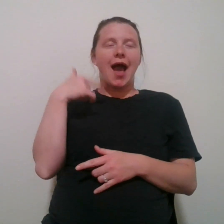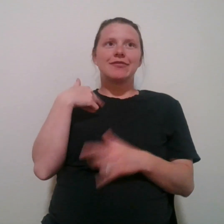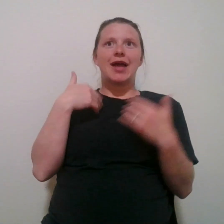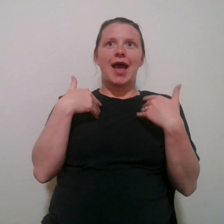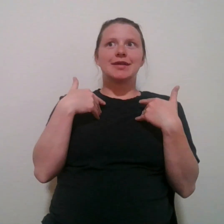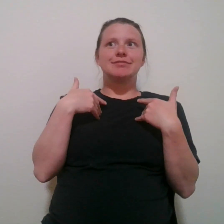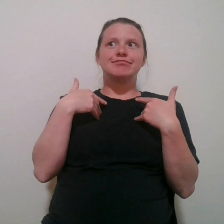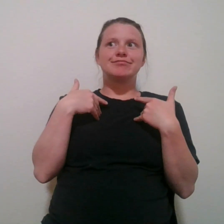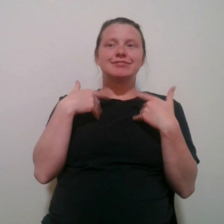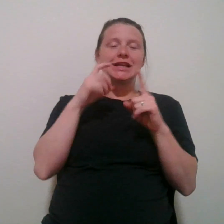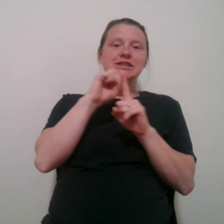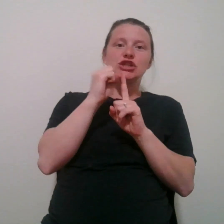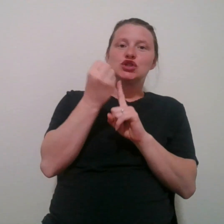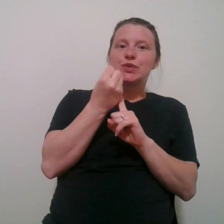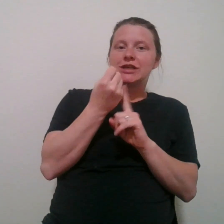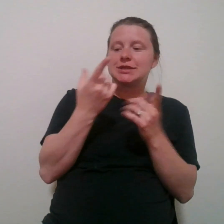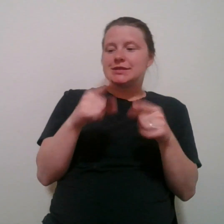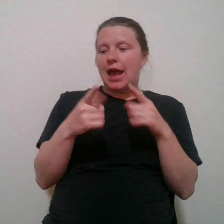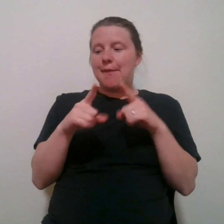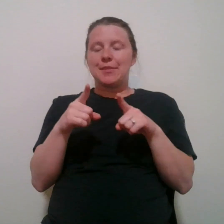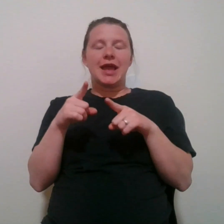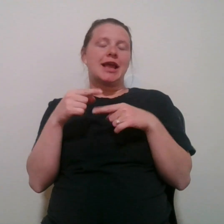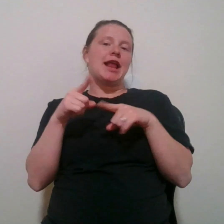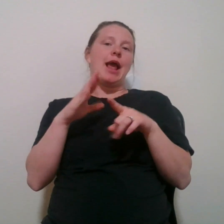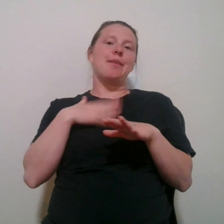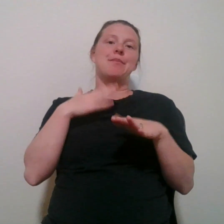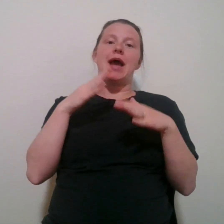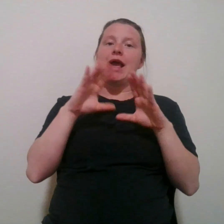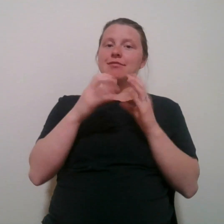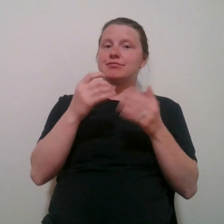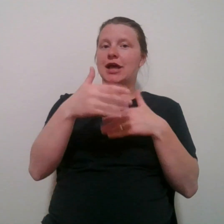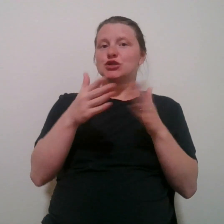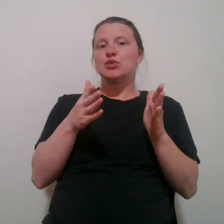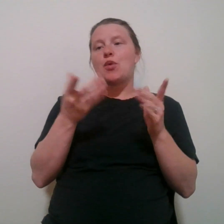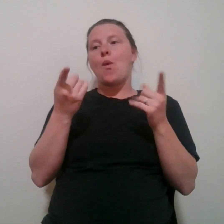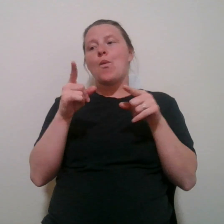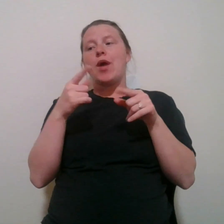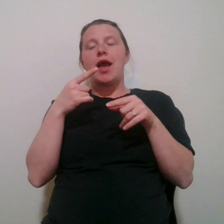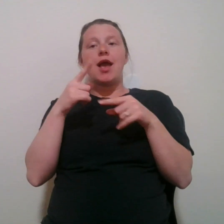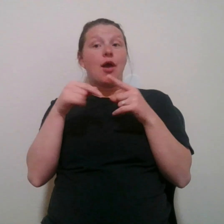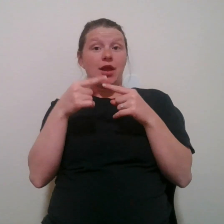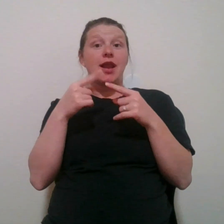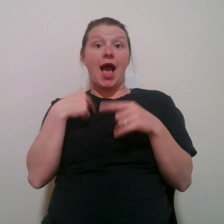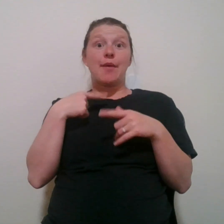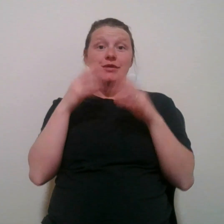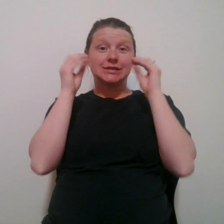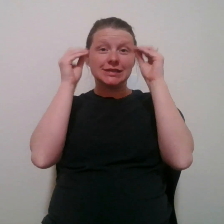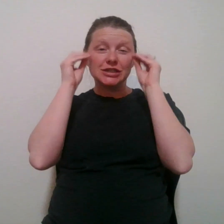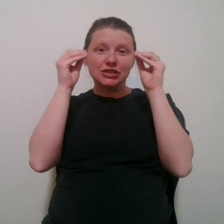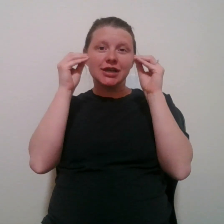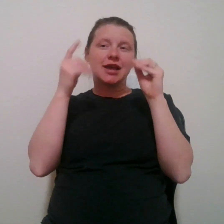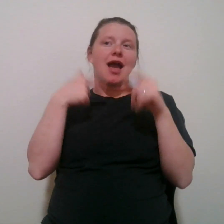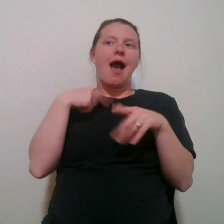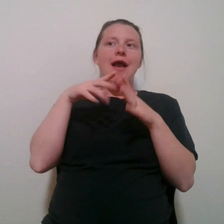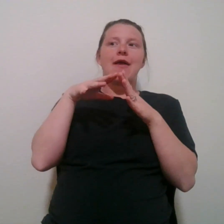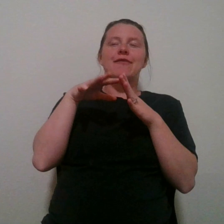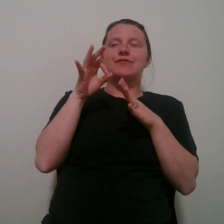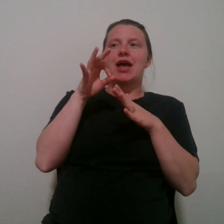situations in my classroom when I was teaching where I found a child was withdrawn from their